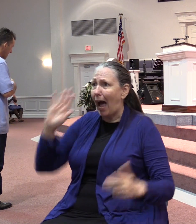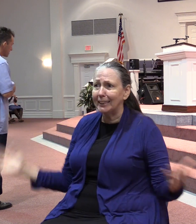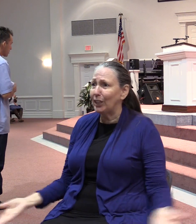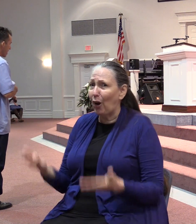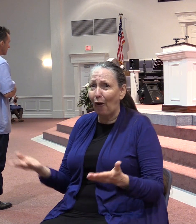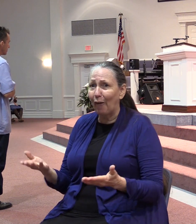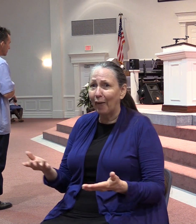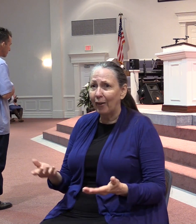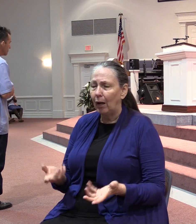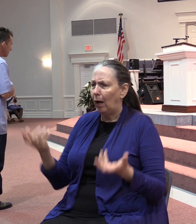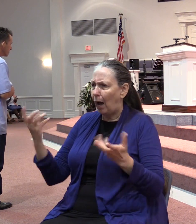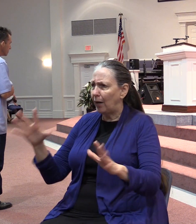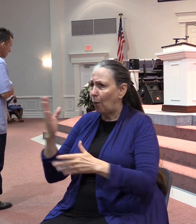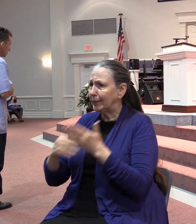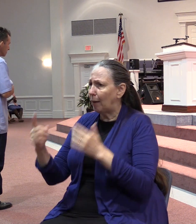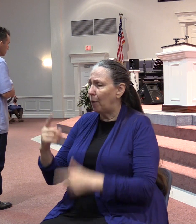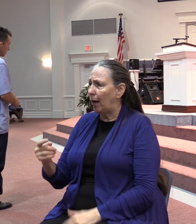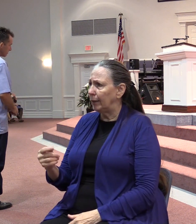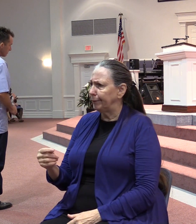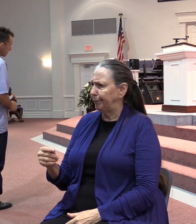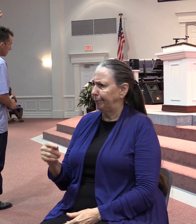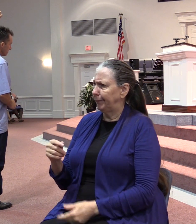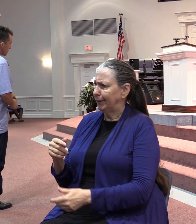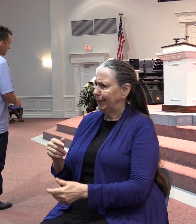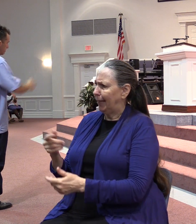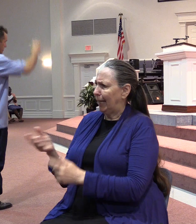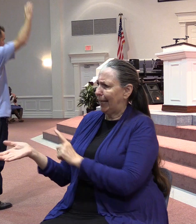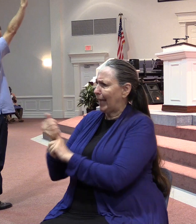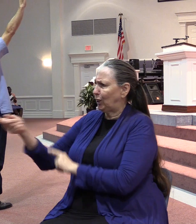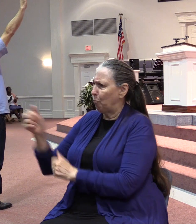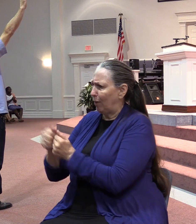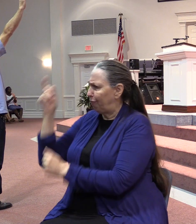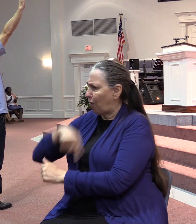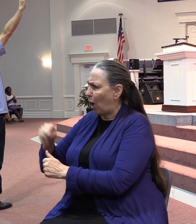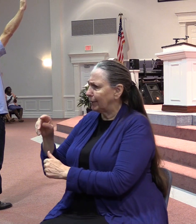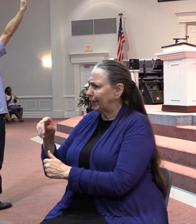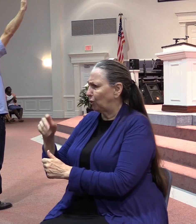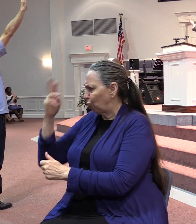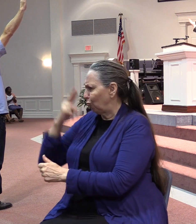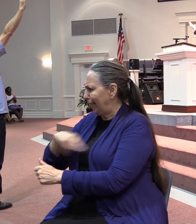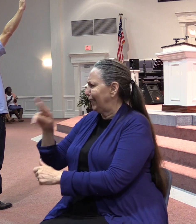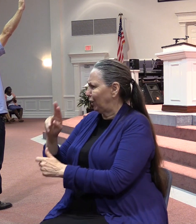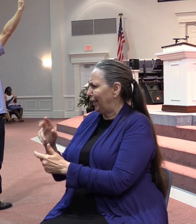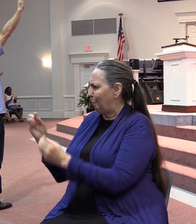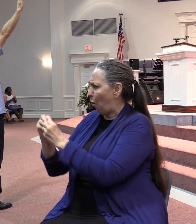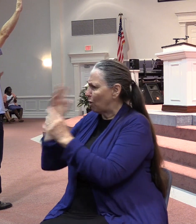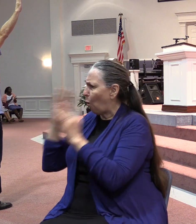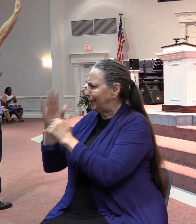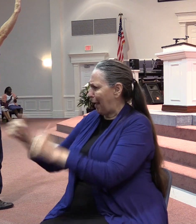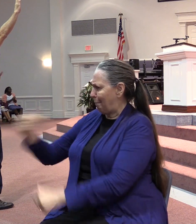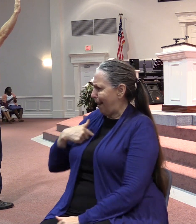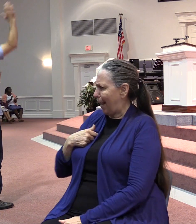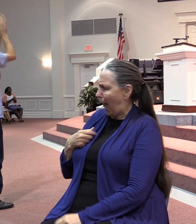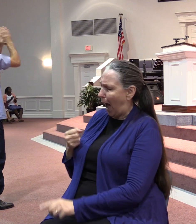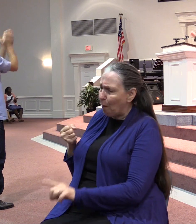I don't want somebody caught up with false religion to make more noise than I do and to make more of an impact than I